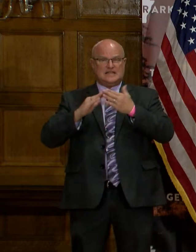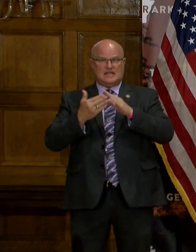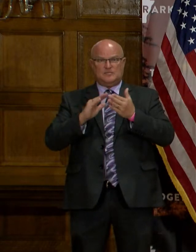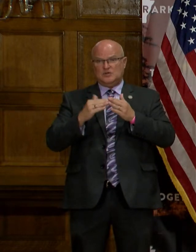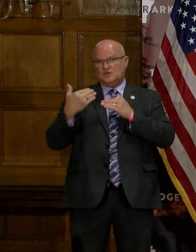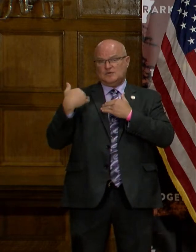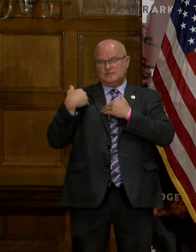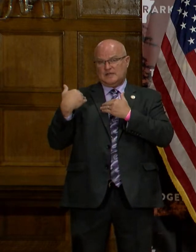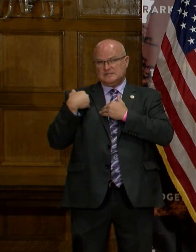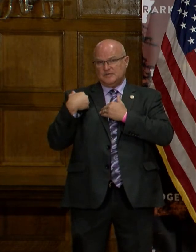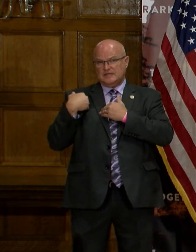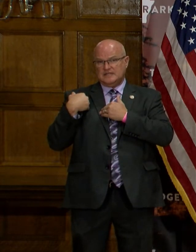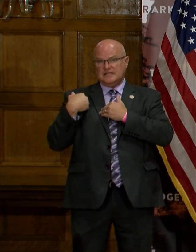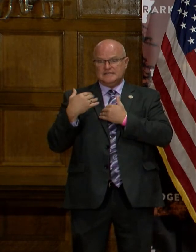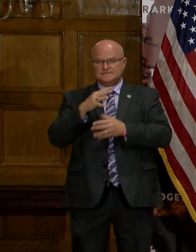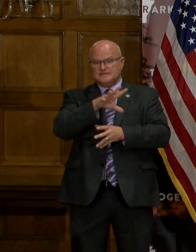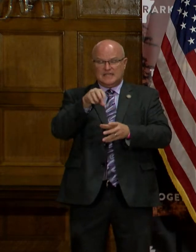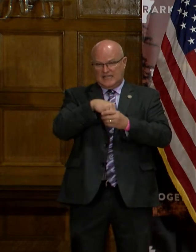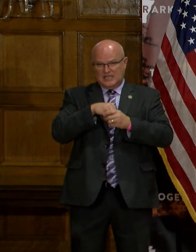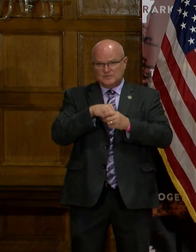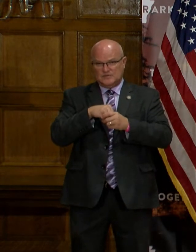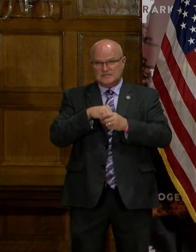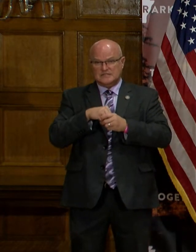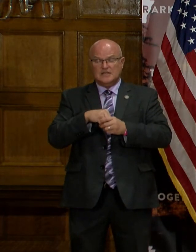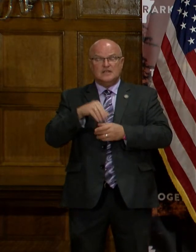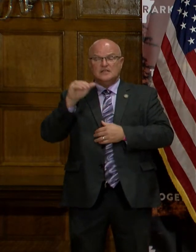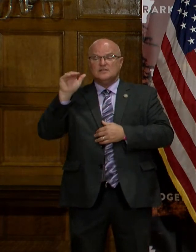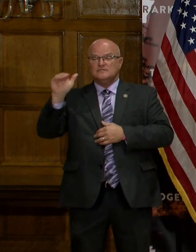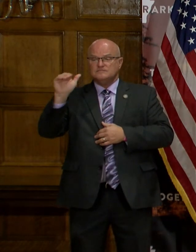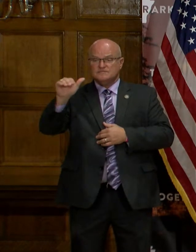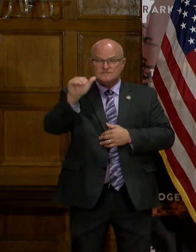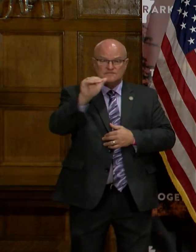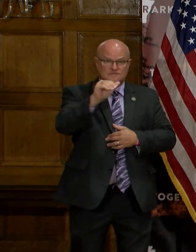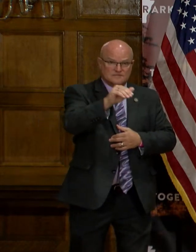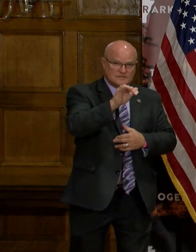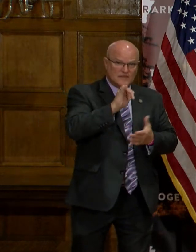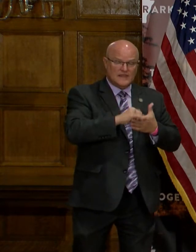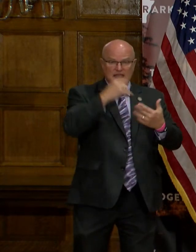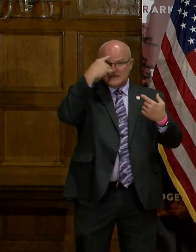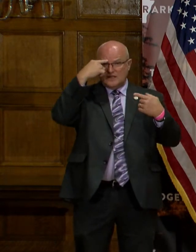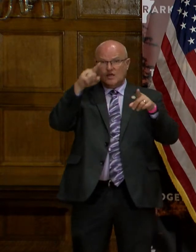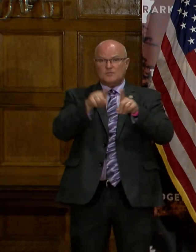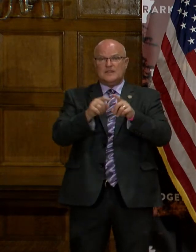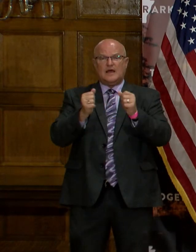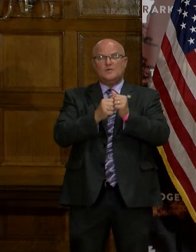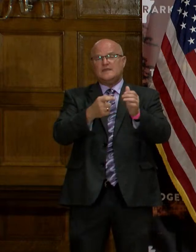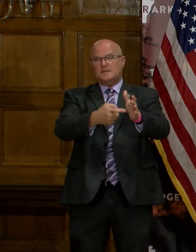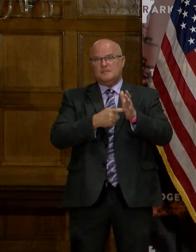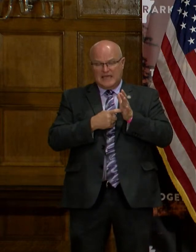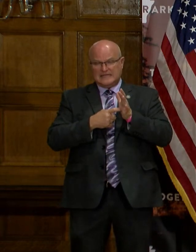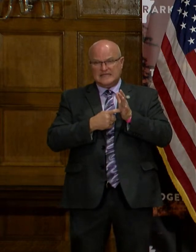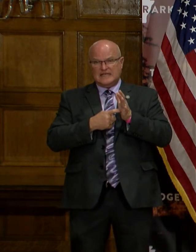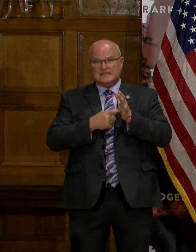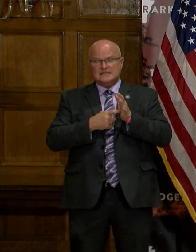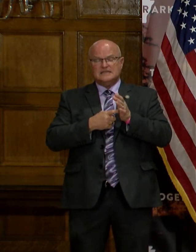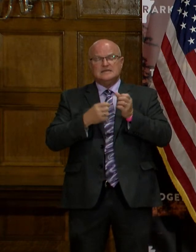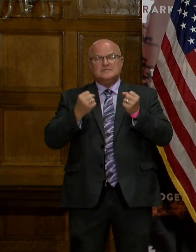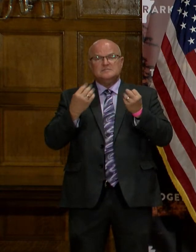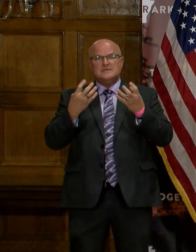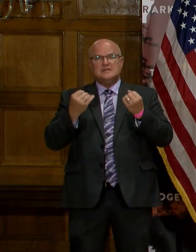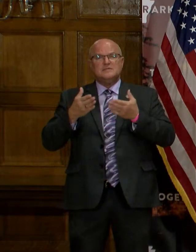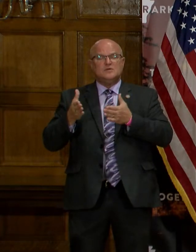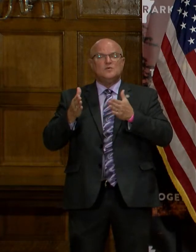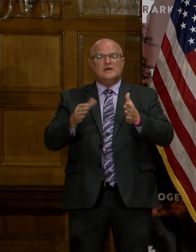community responsibility, engagement, and reminding people of just that, to comply with the mandate. So there's a lot of ways